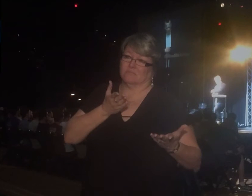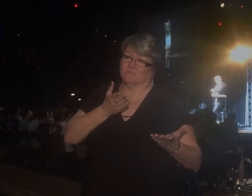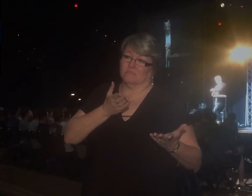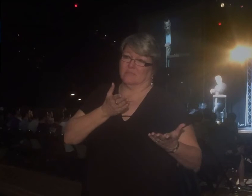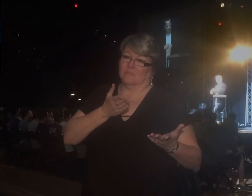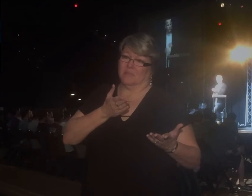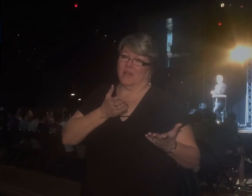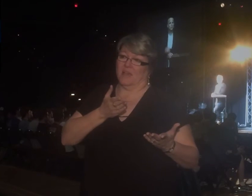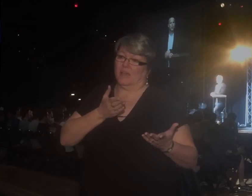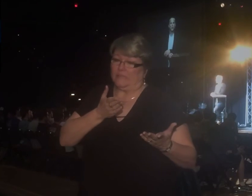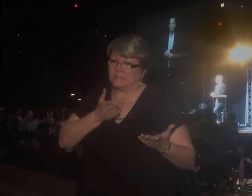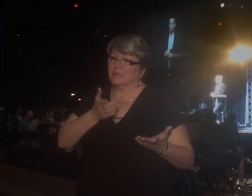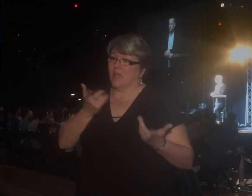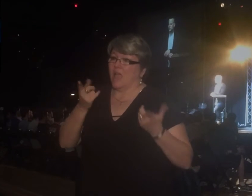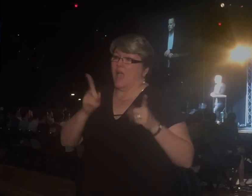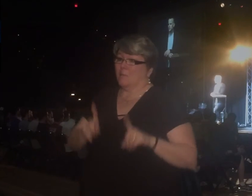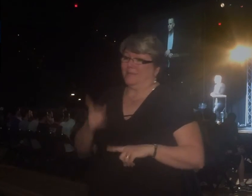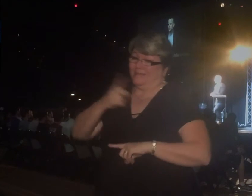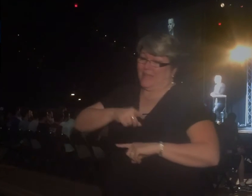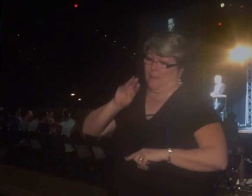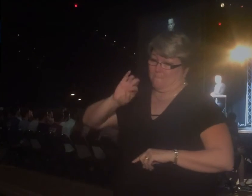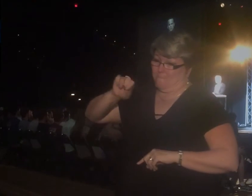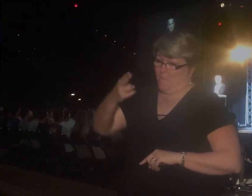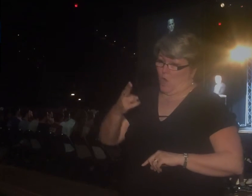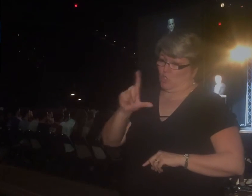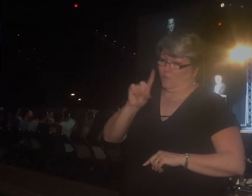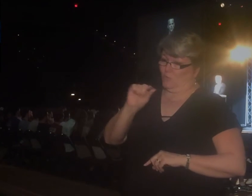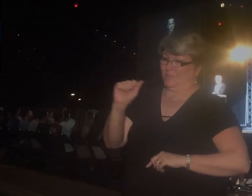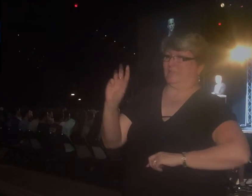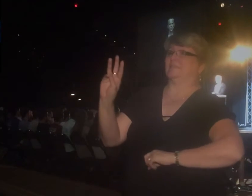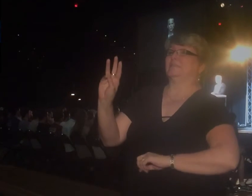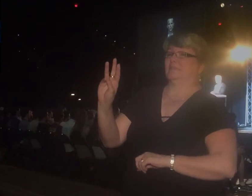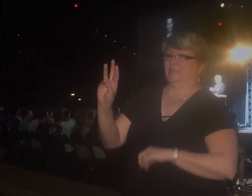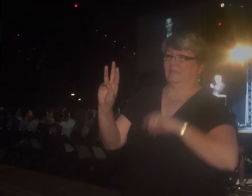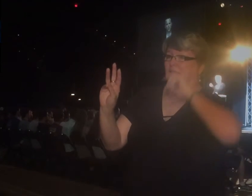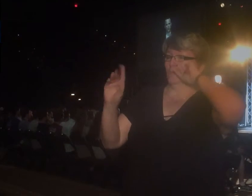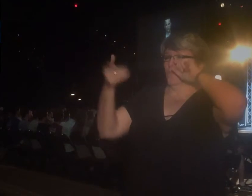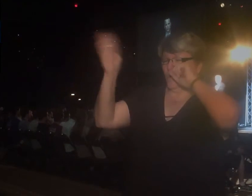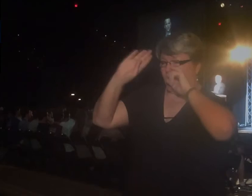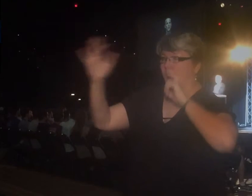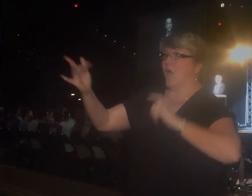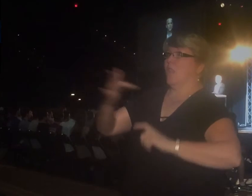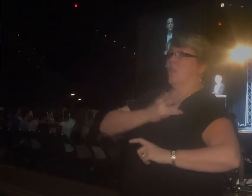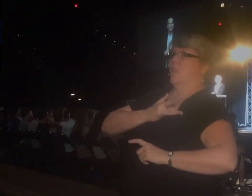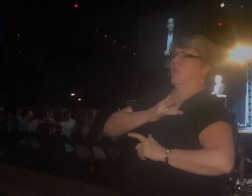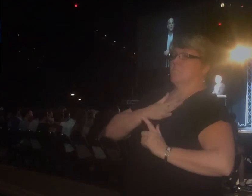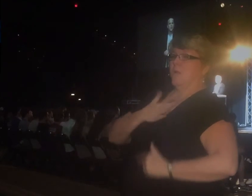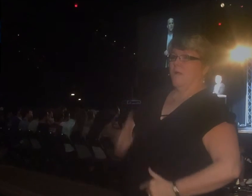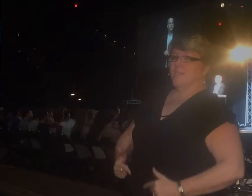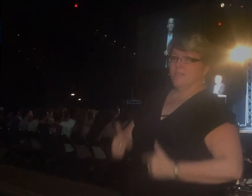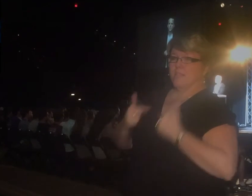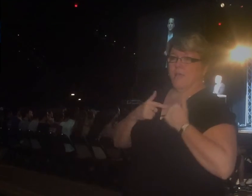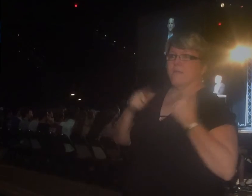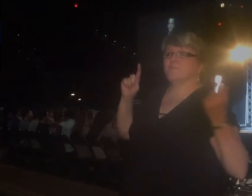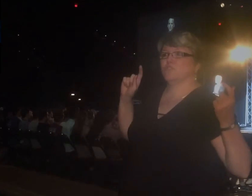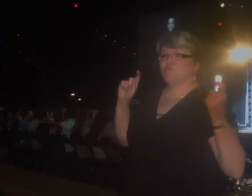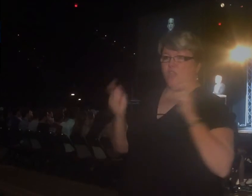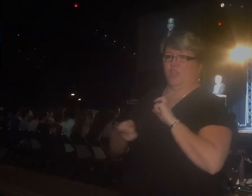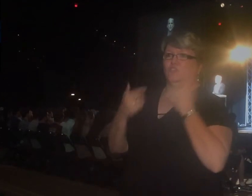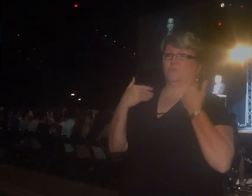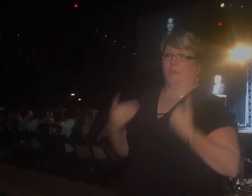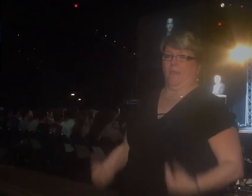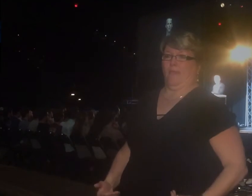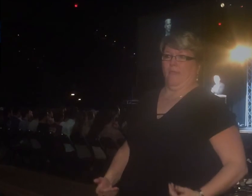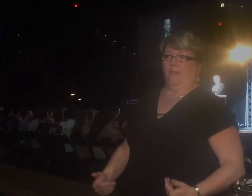of. But there came a day in March of 2016 where God got a hold of my